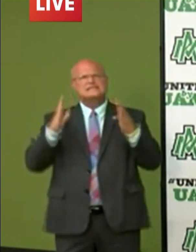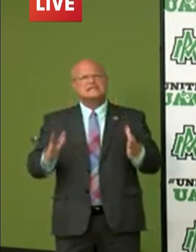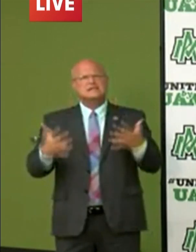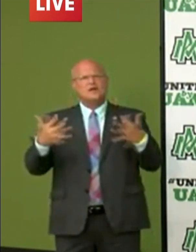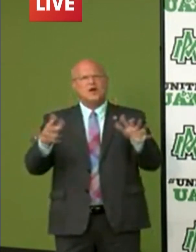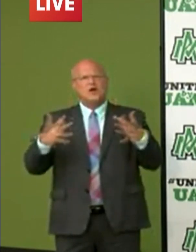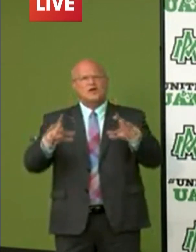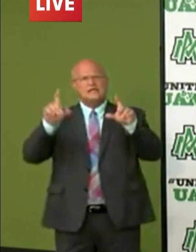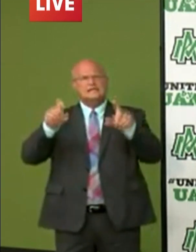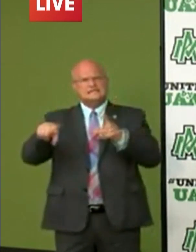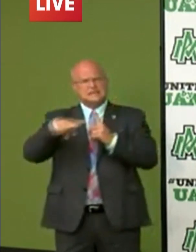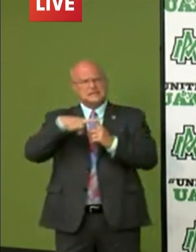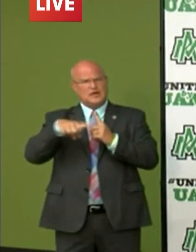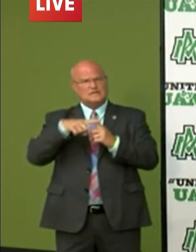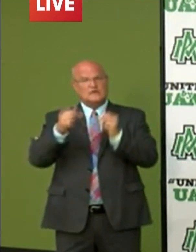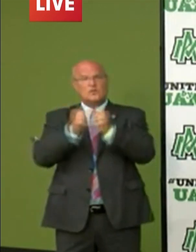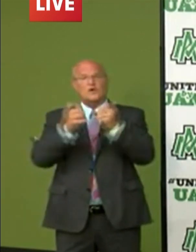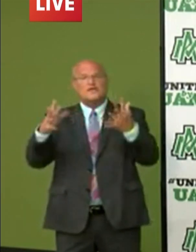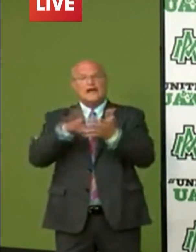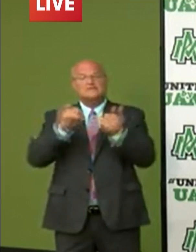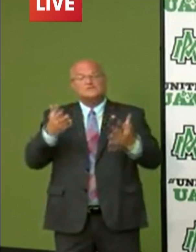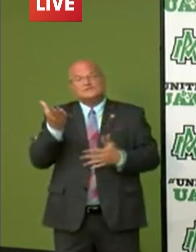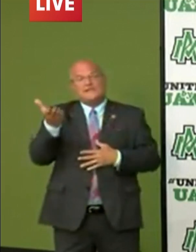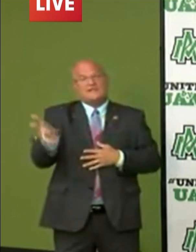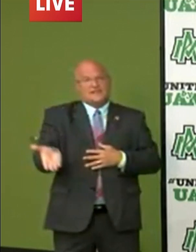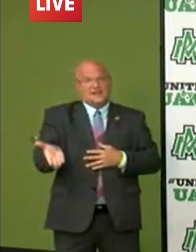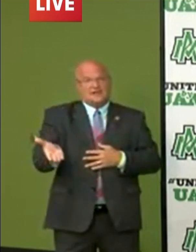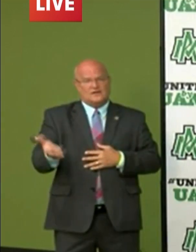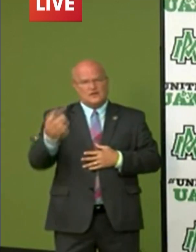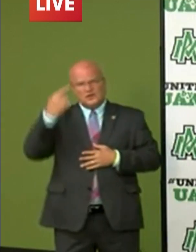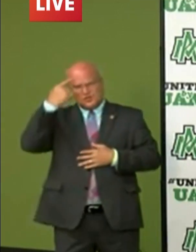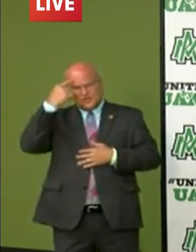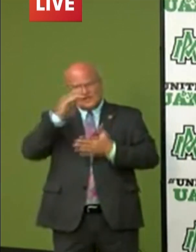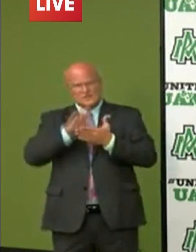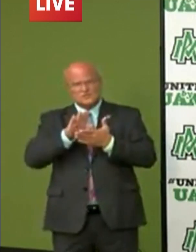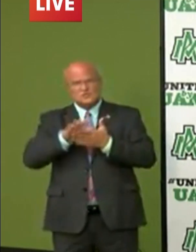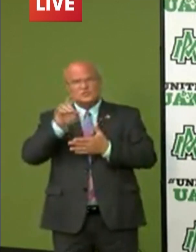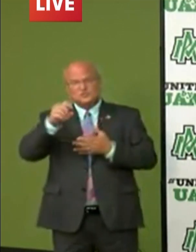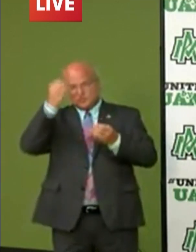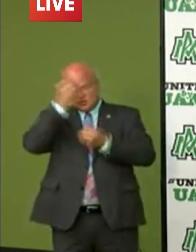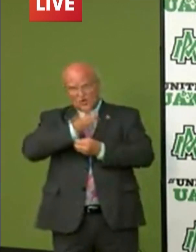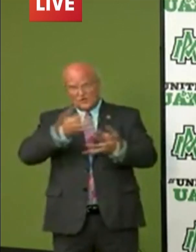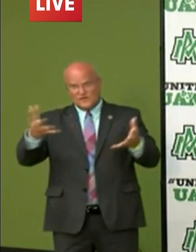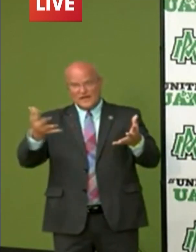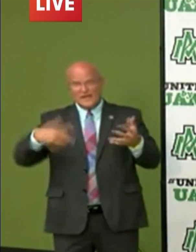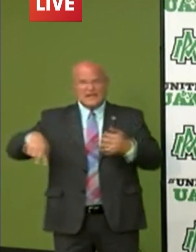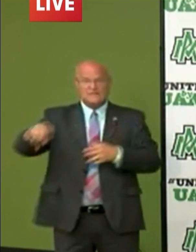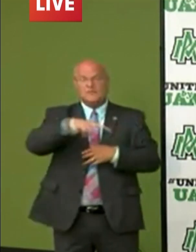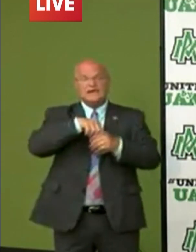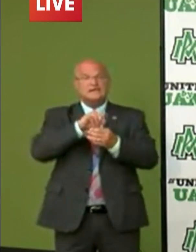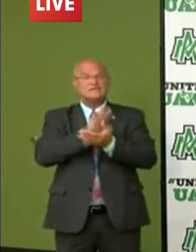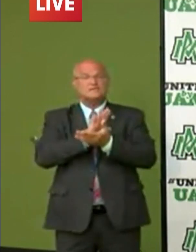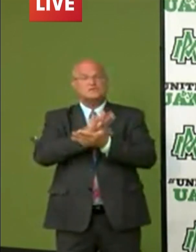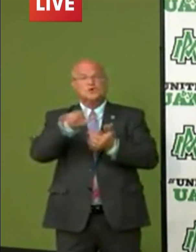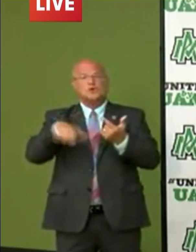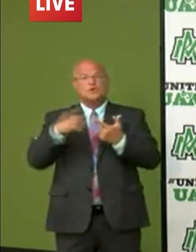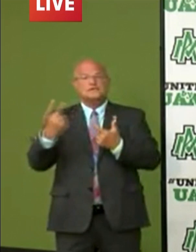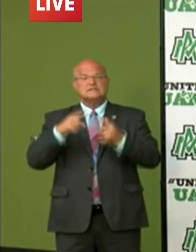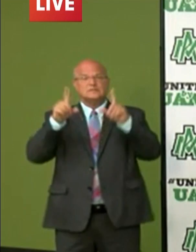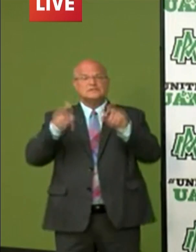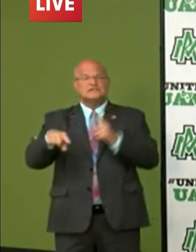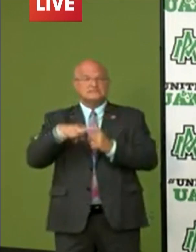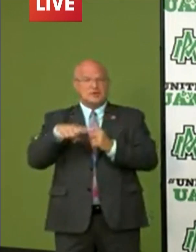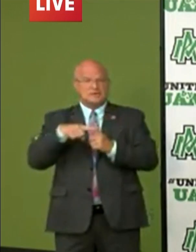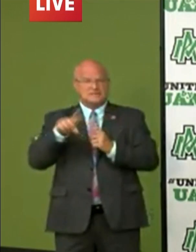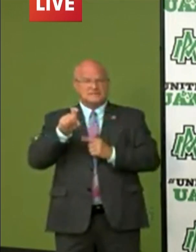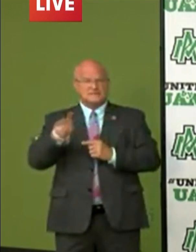are already testing positive without students there? And do you think schools should notify everyone in the school whenever someone tests